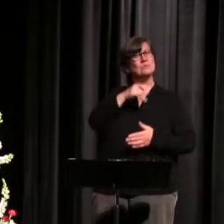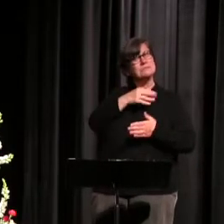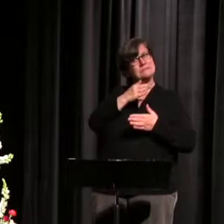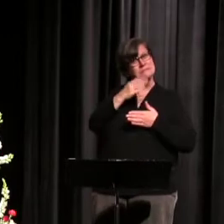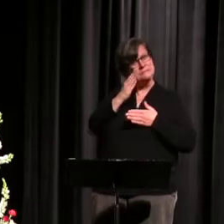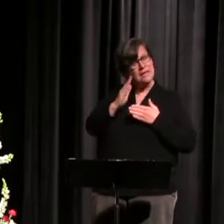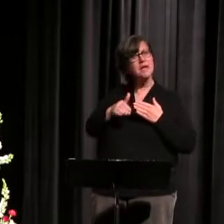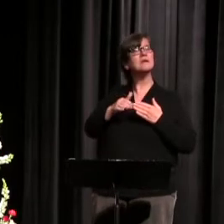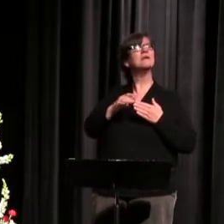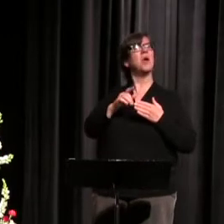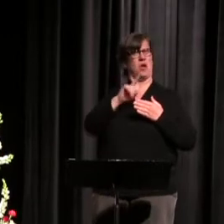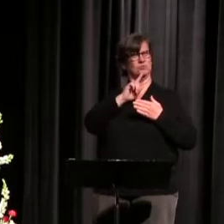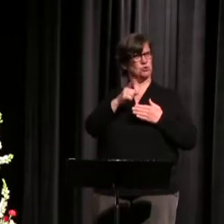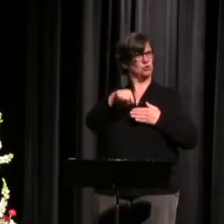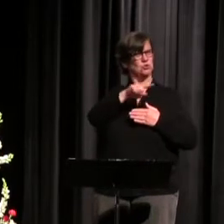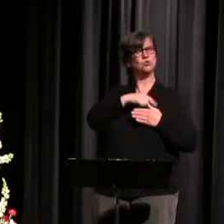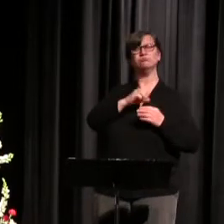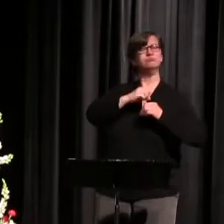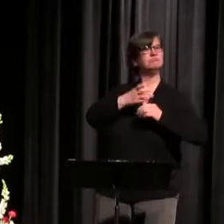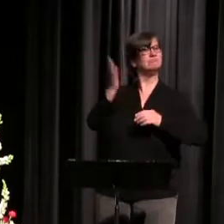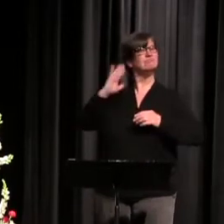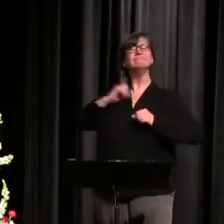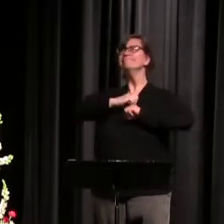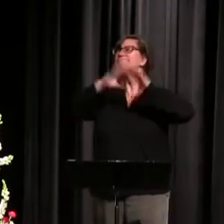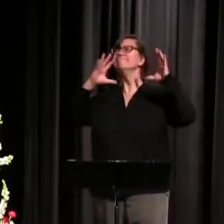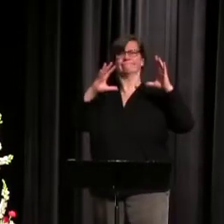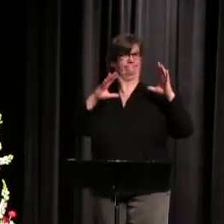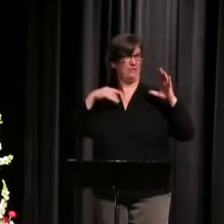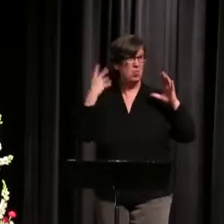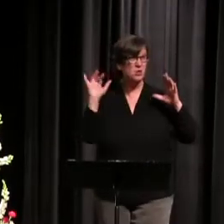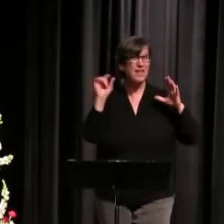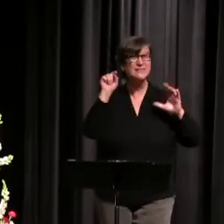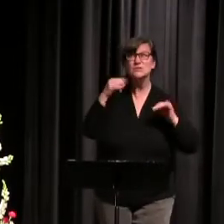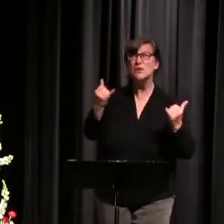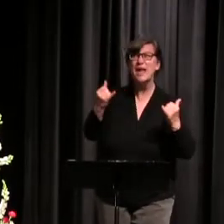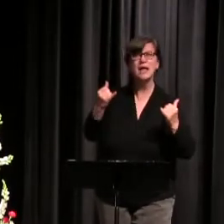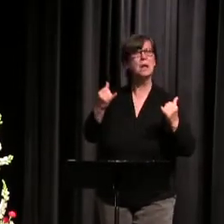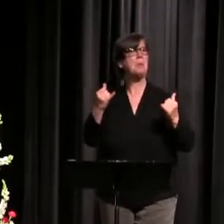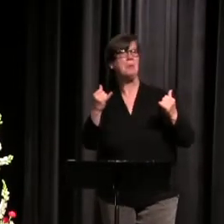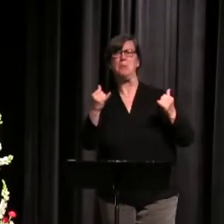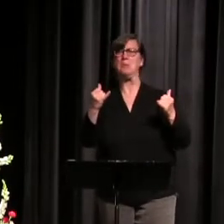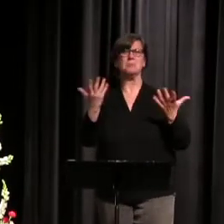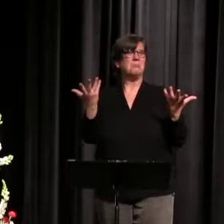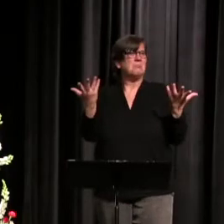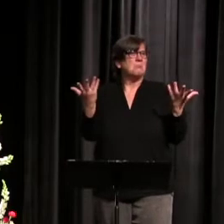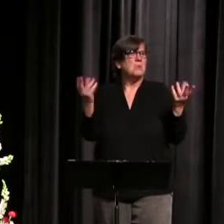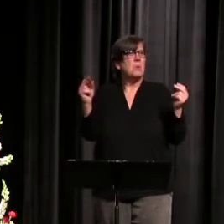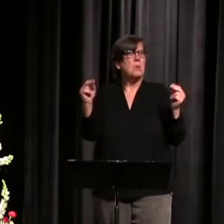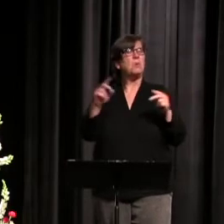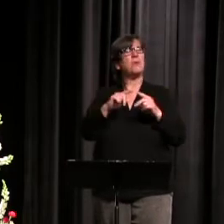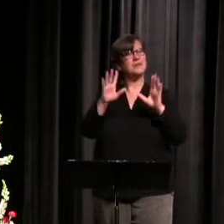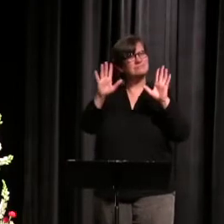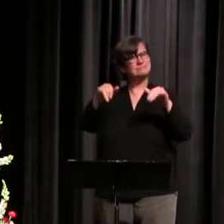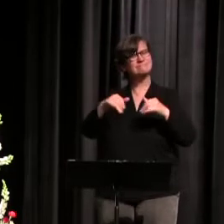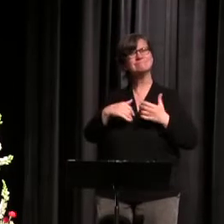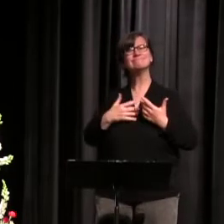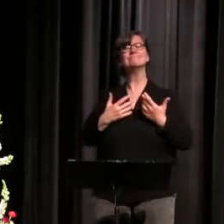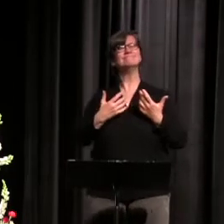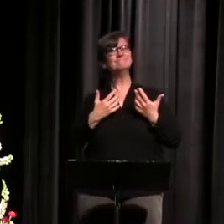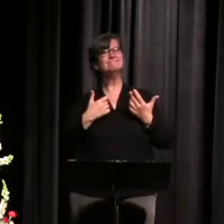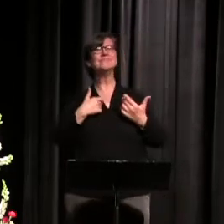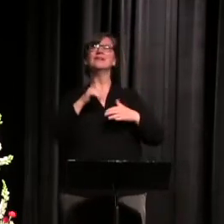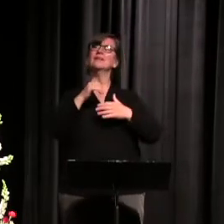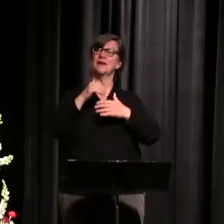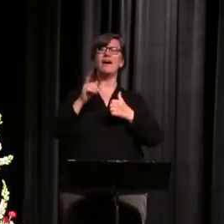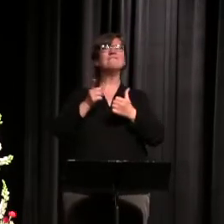deserved, but I am so humbled and honored to speak to all of you tonight. I first met members of this class in the seventh grade when I